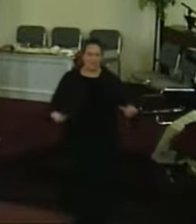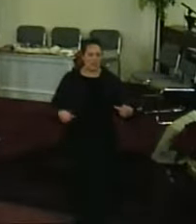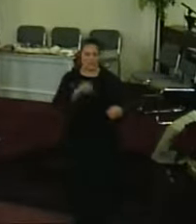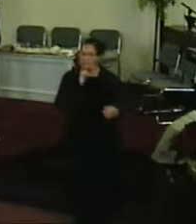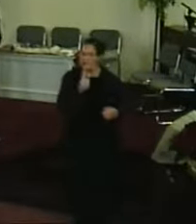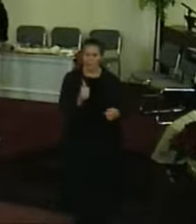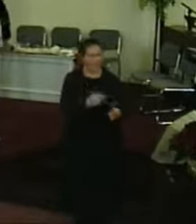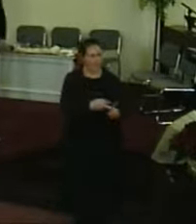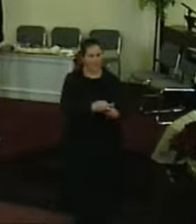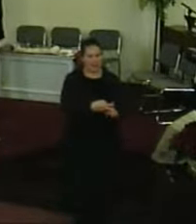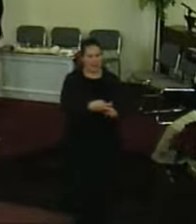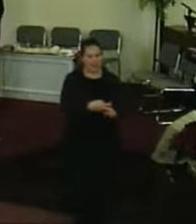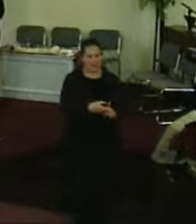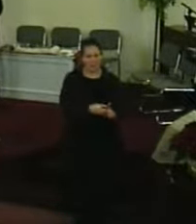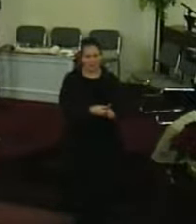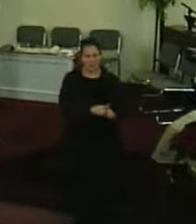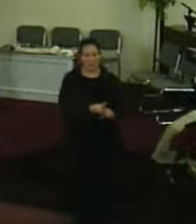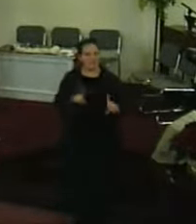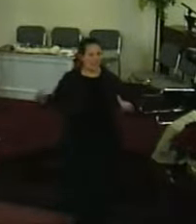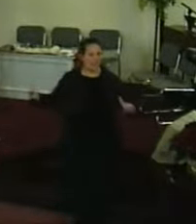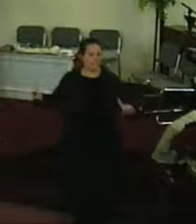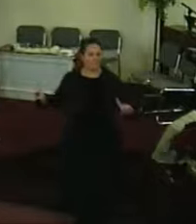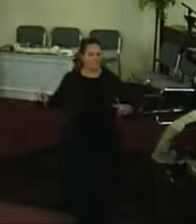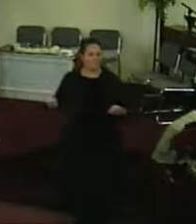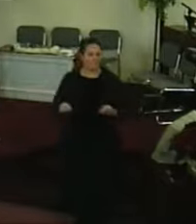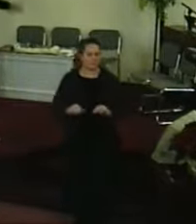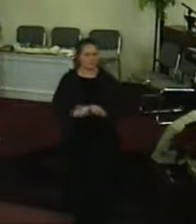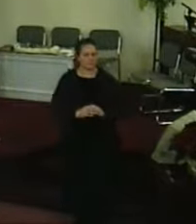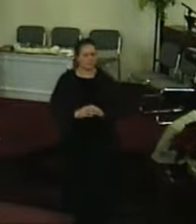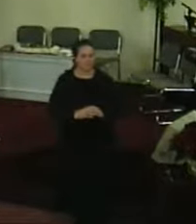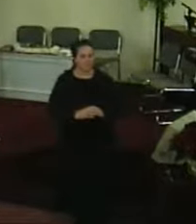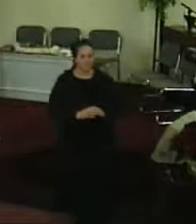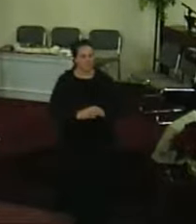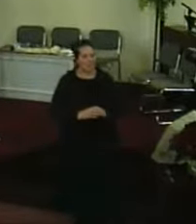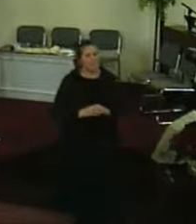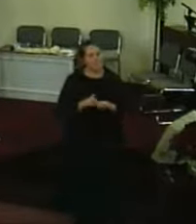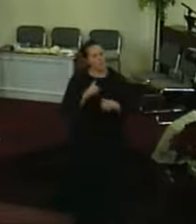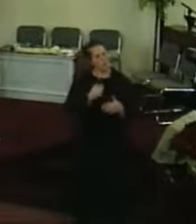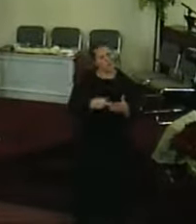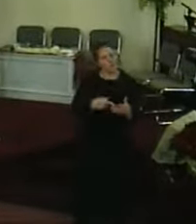But what if? What if that water was so far apart